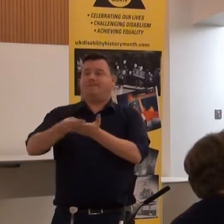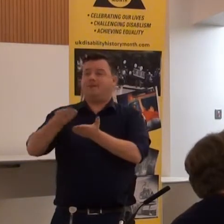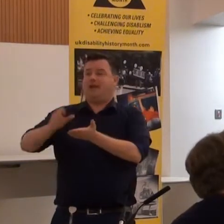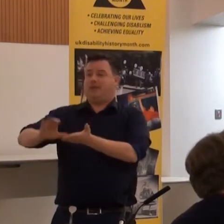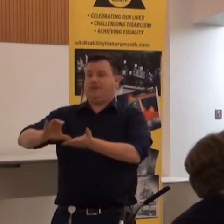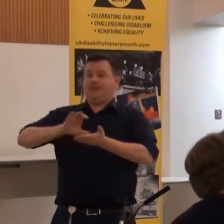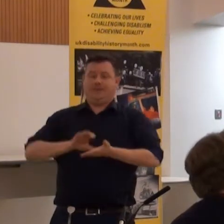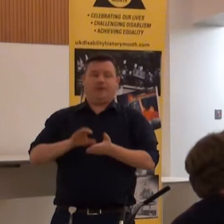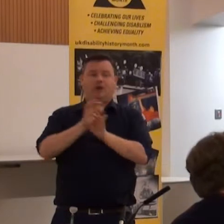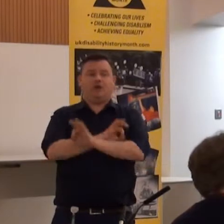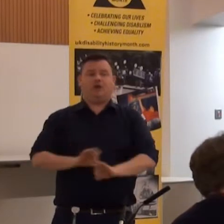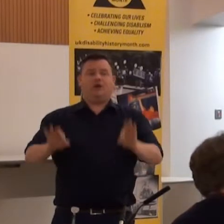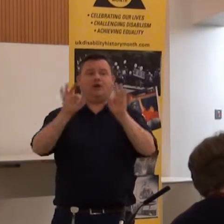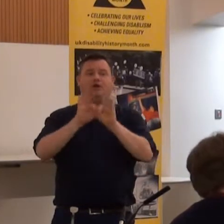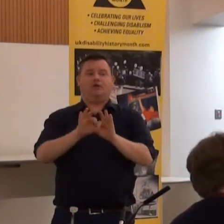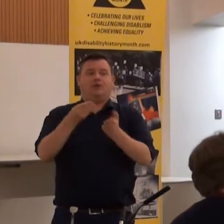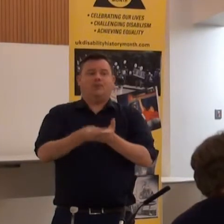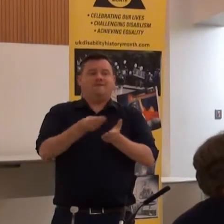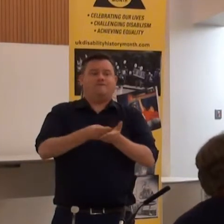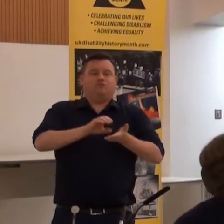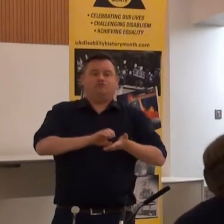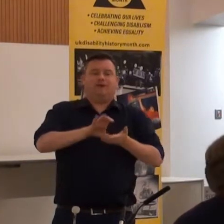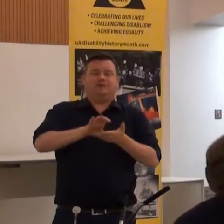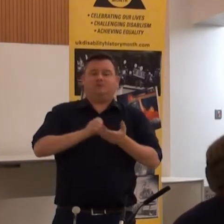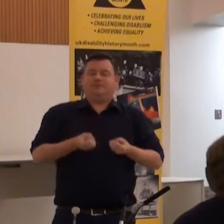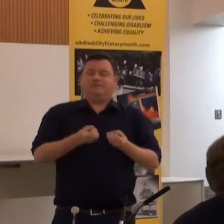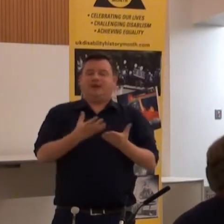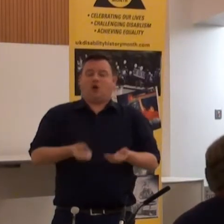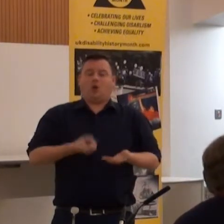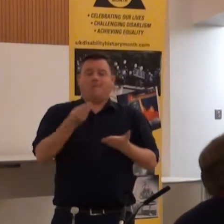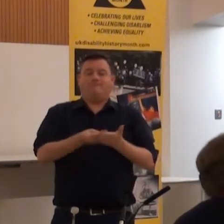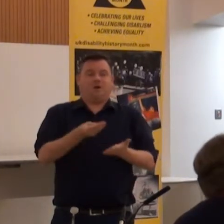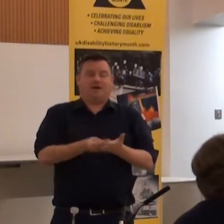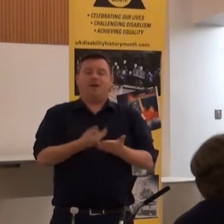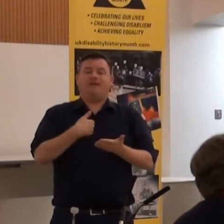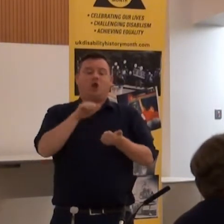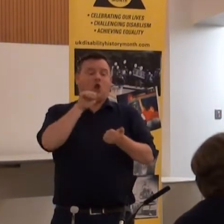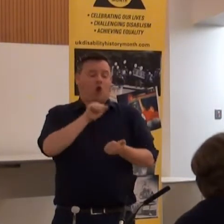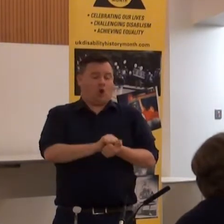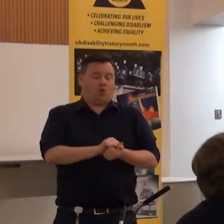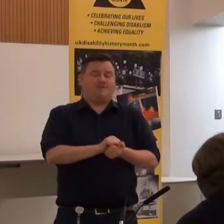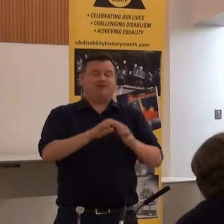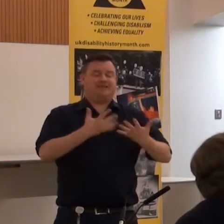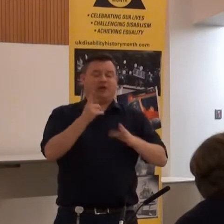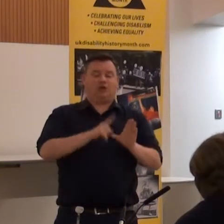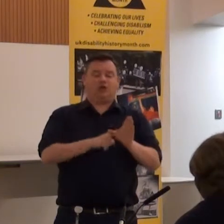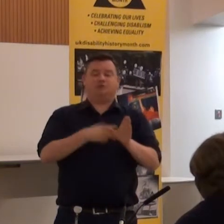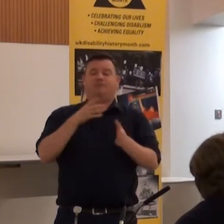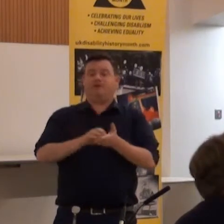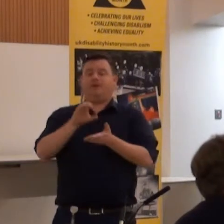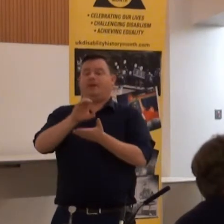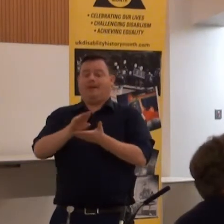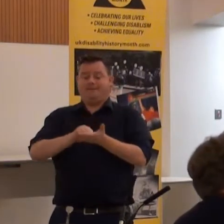whatsoever. Basically, we fundraised and we spent our own money. Everything I owned for 10 years went into that, which was fine because